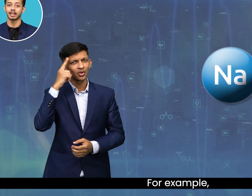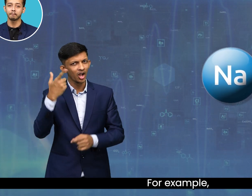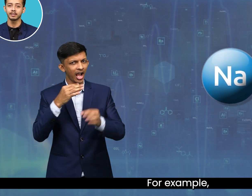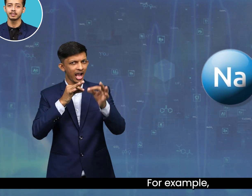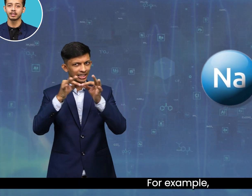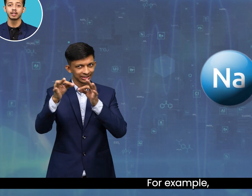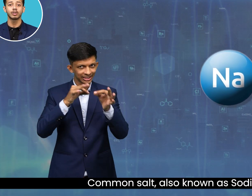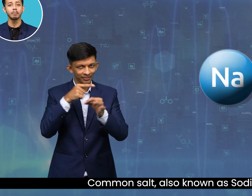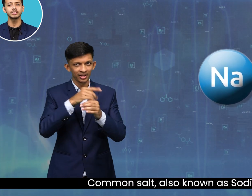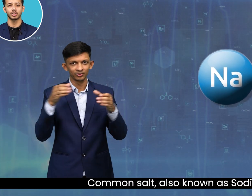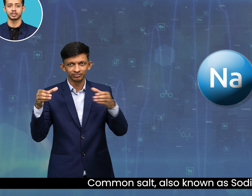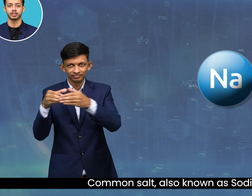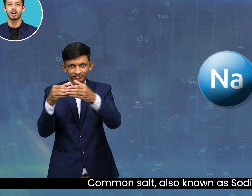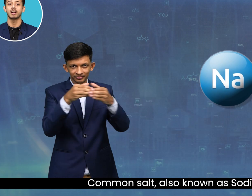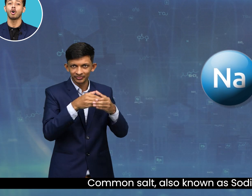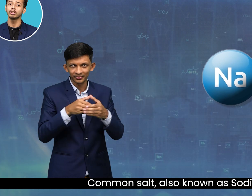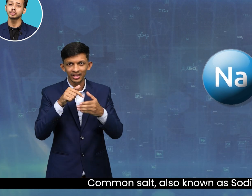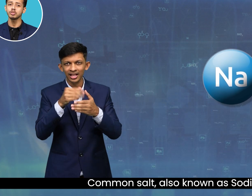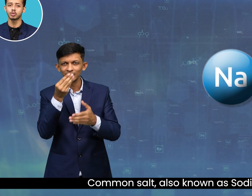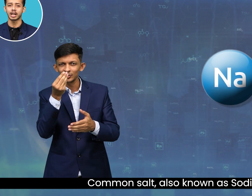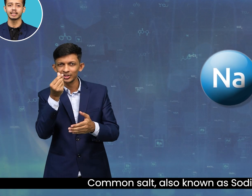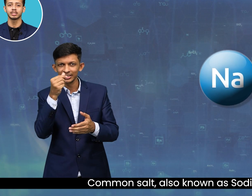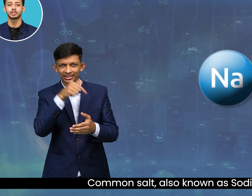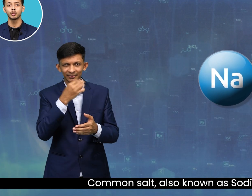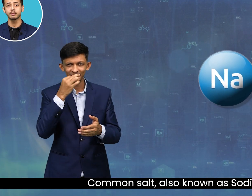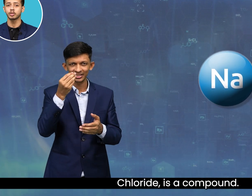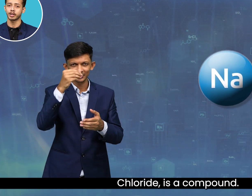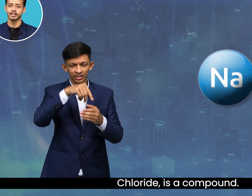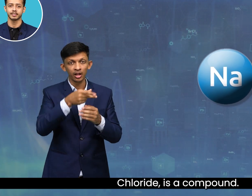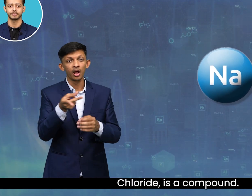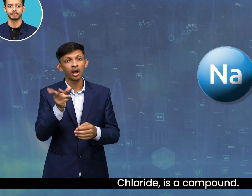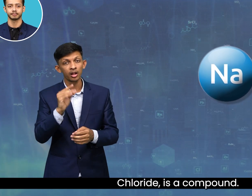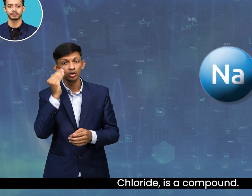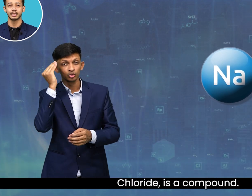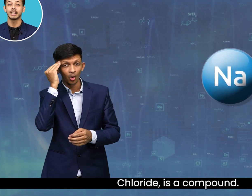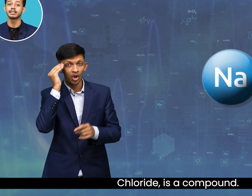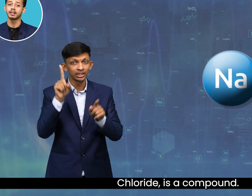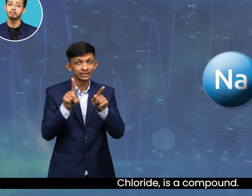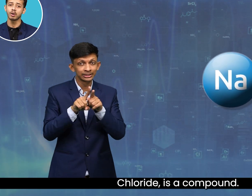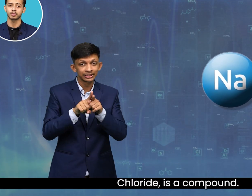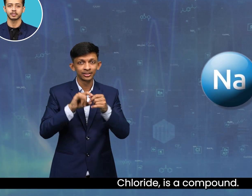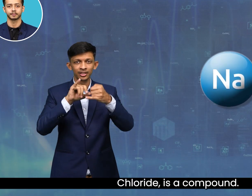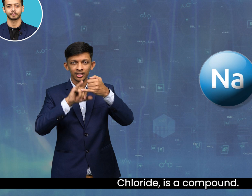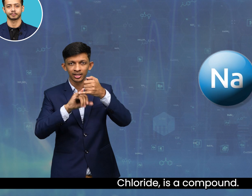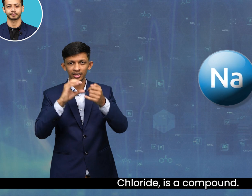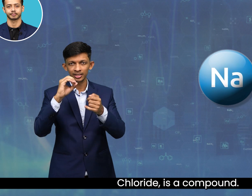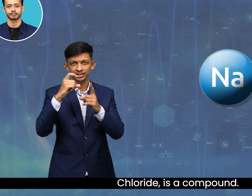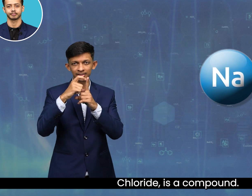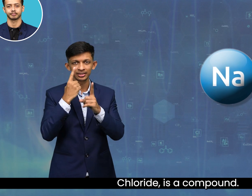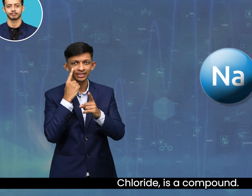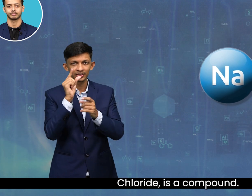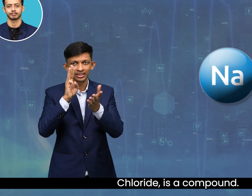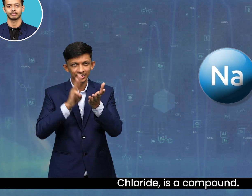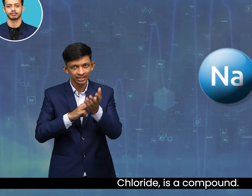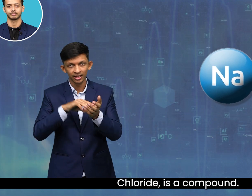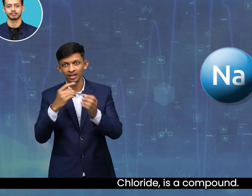For example, common salt, are also known as sodium chloride, is a compound.